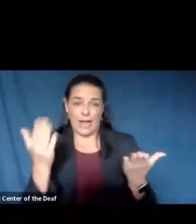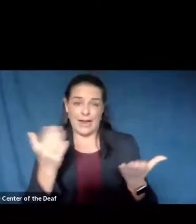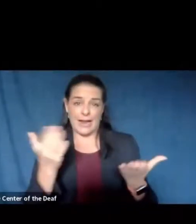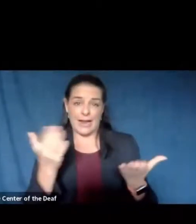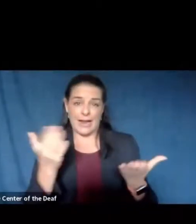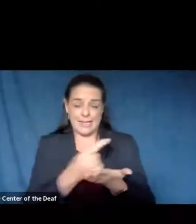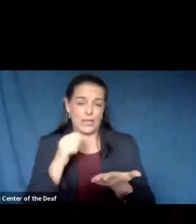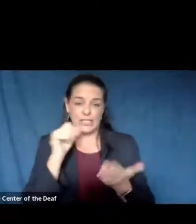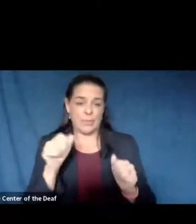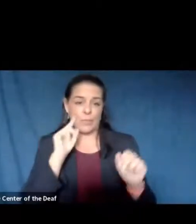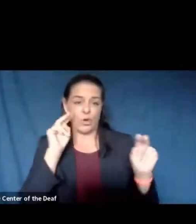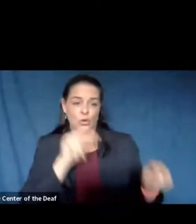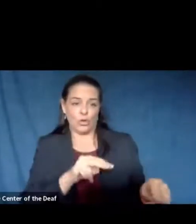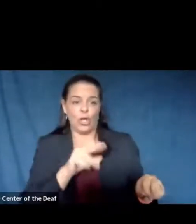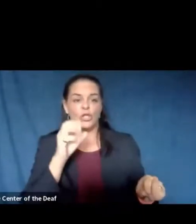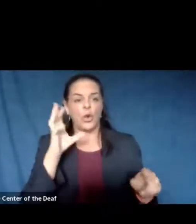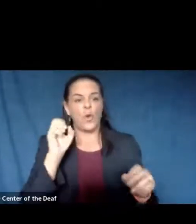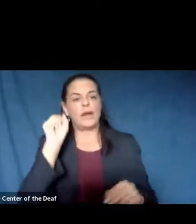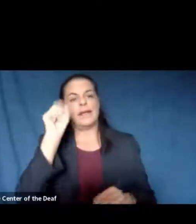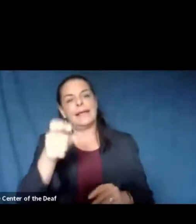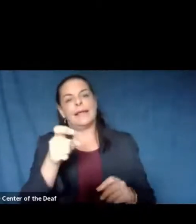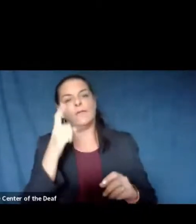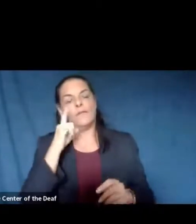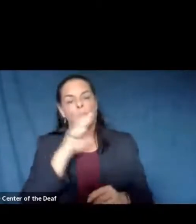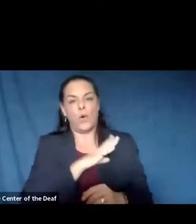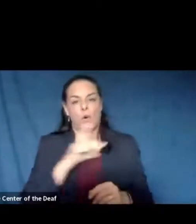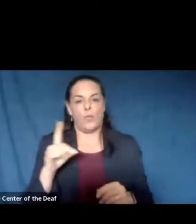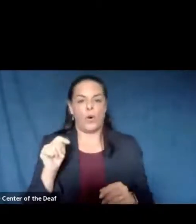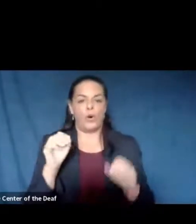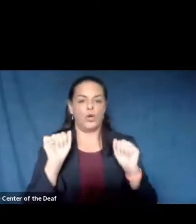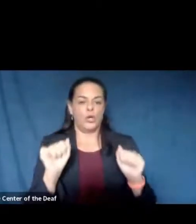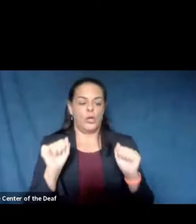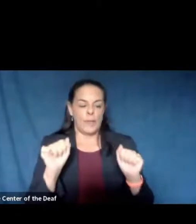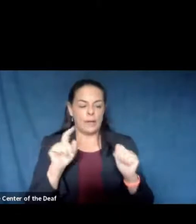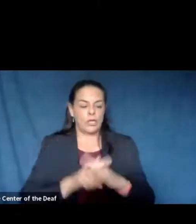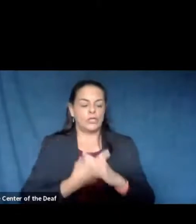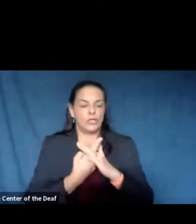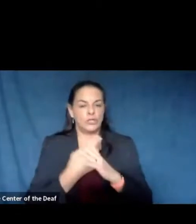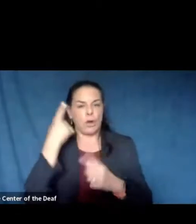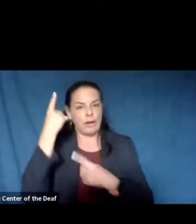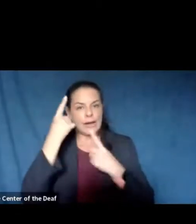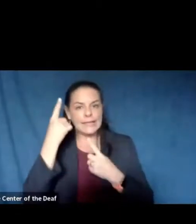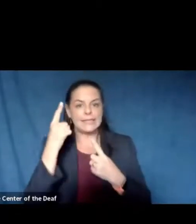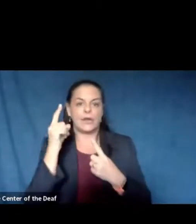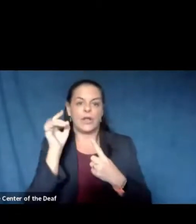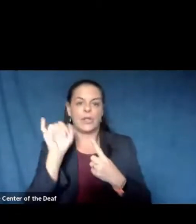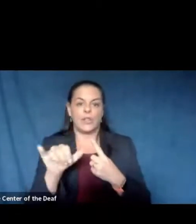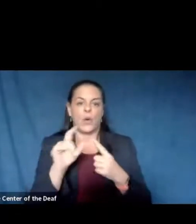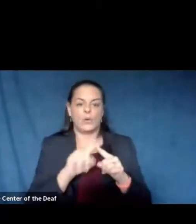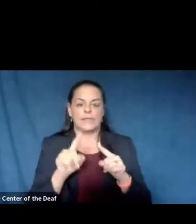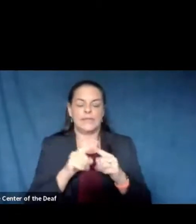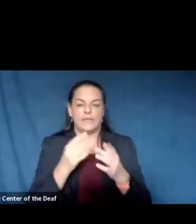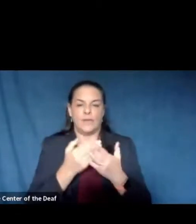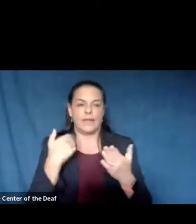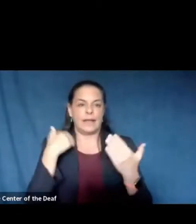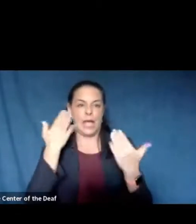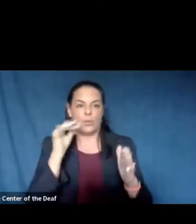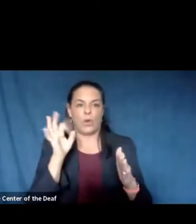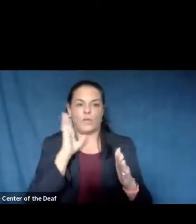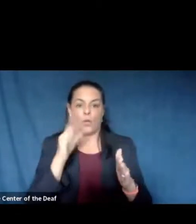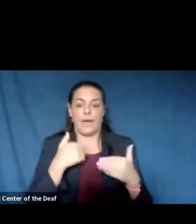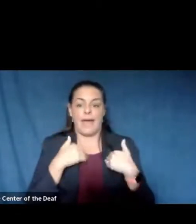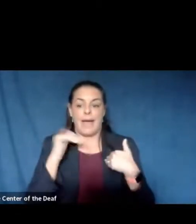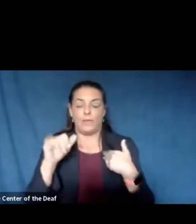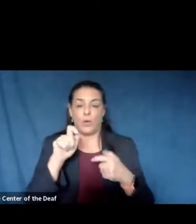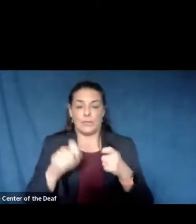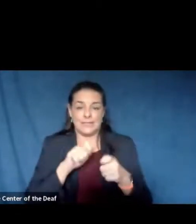wanted to put it out there for the board to be able to start considering those measures. I don't know that we'll end up with